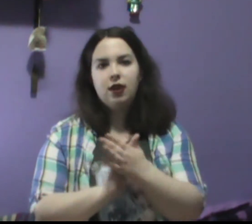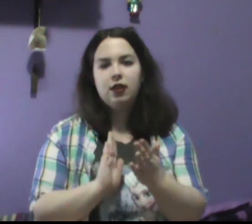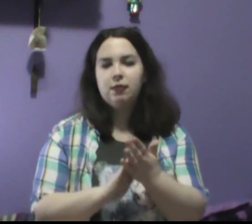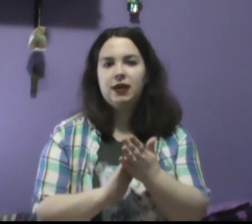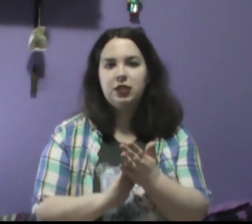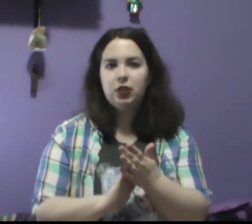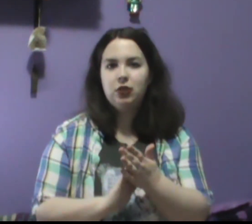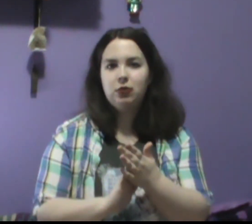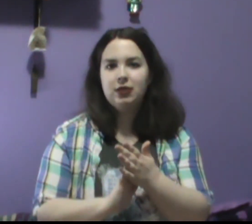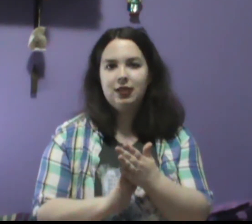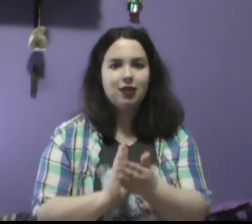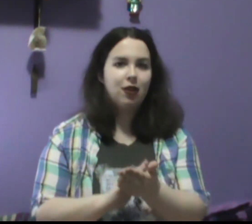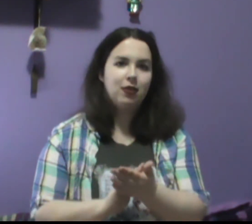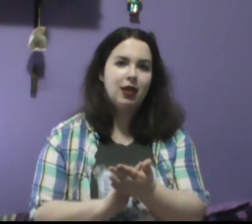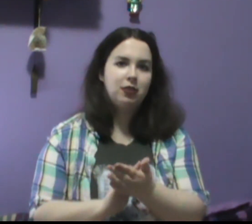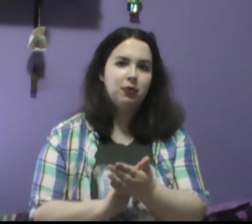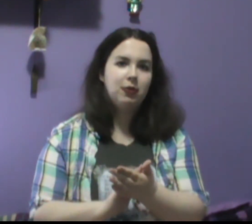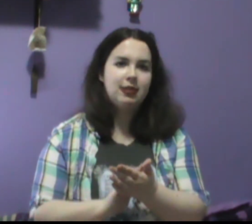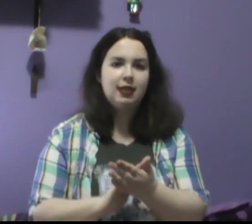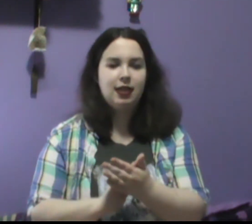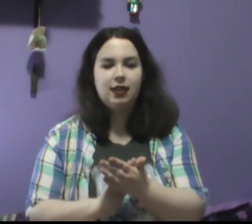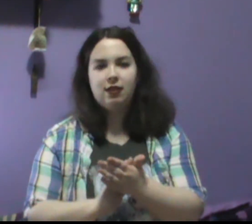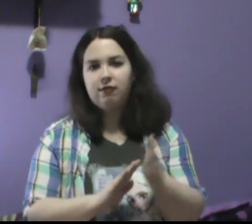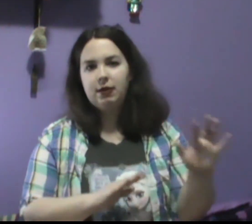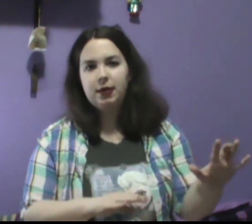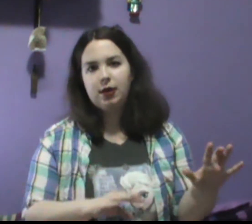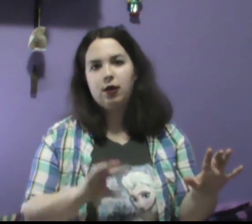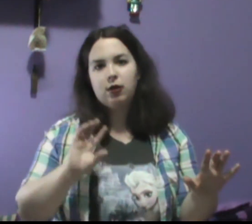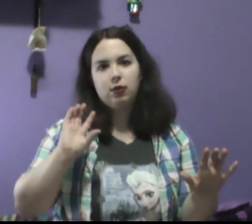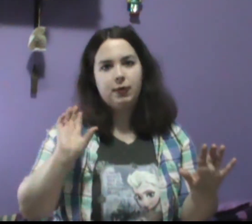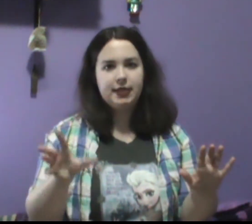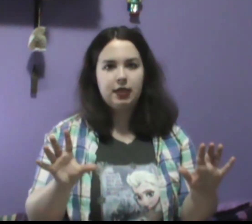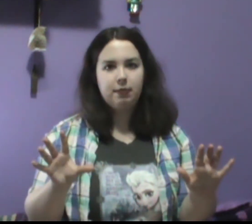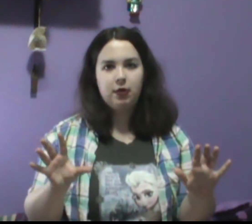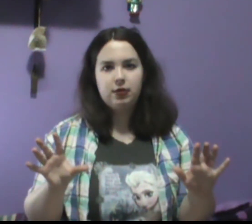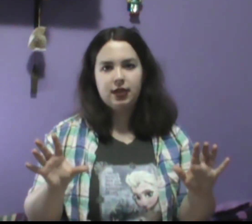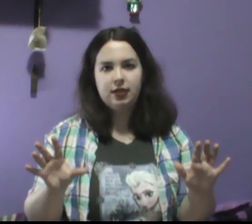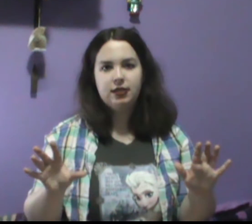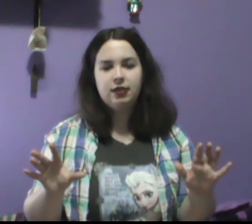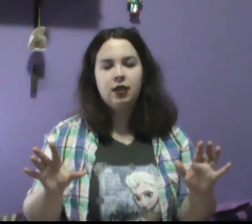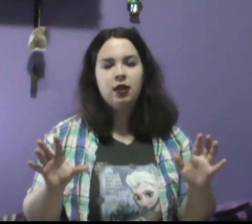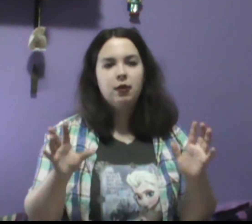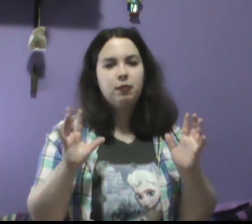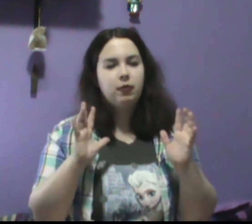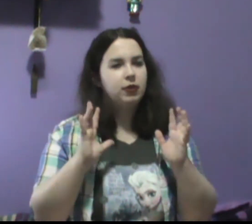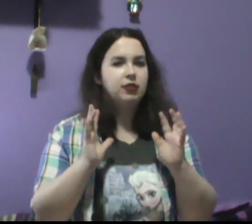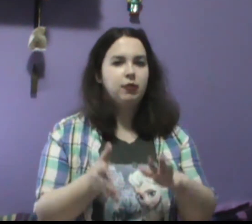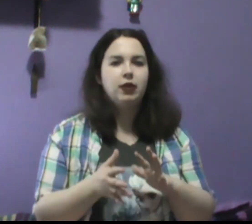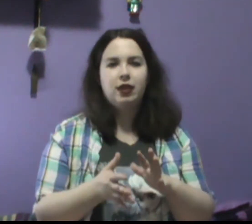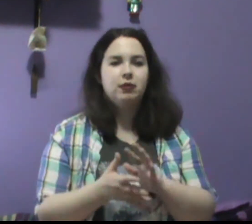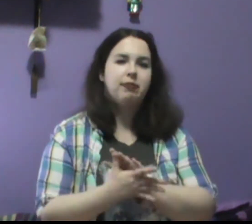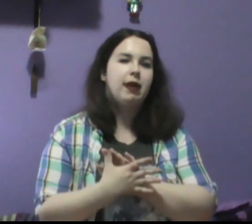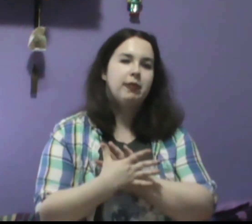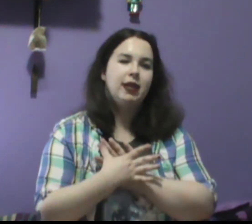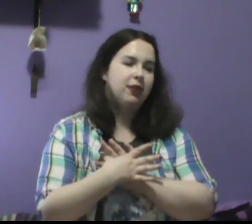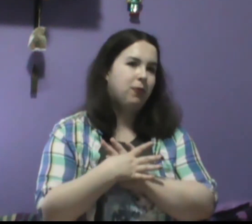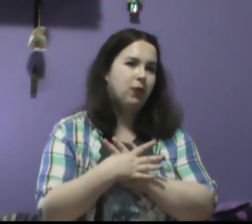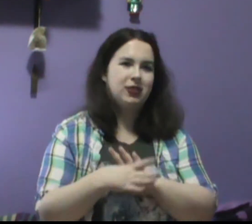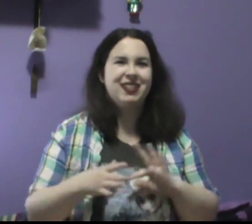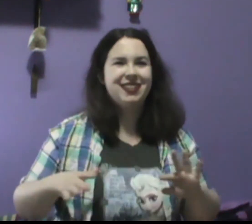other patient who was in the car crash, who wasn't in the family car or wasn't the motorcyclist, but was the one that was probably in the worst